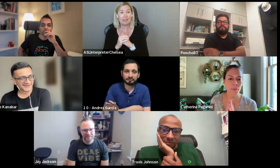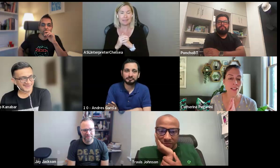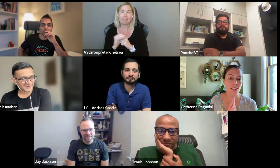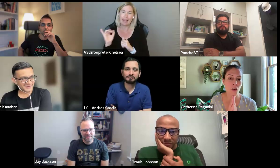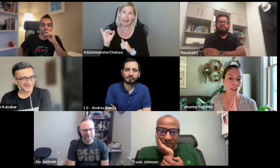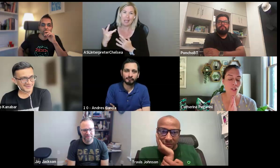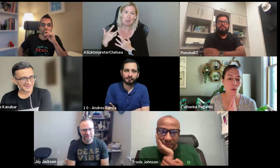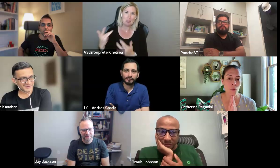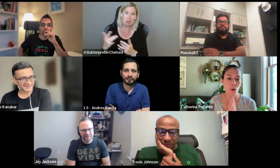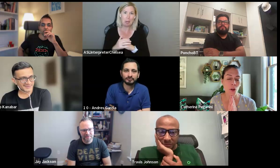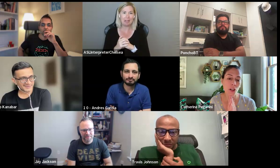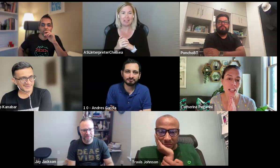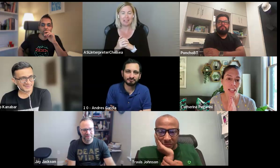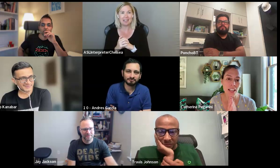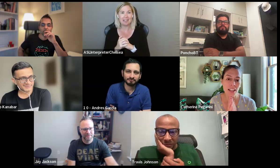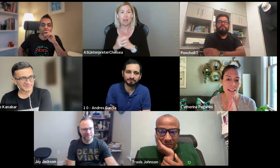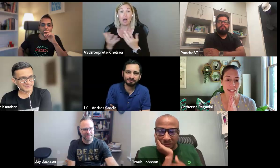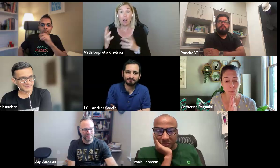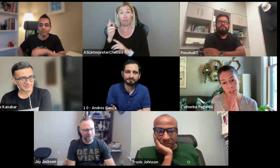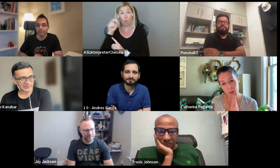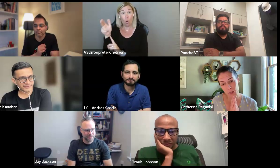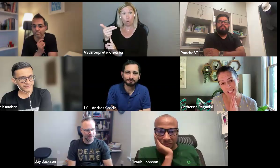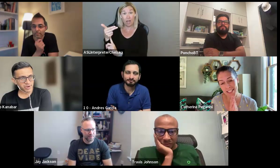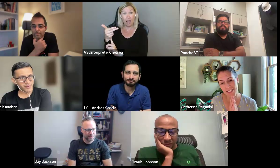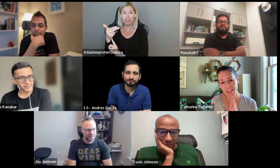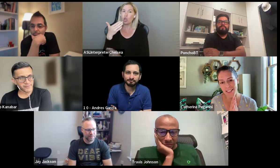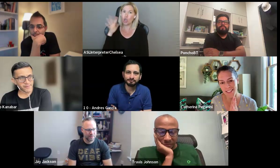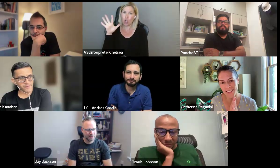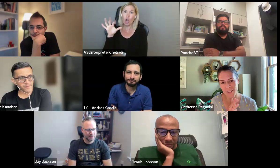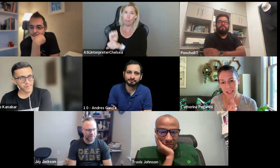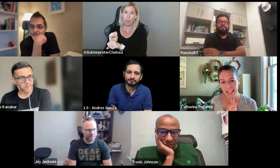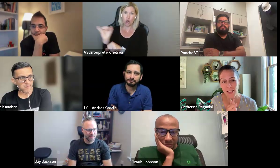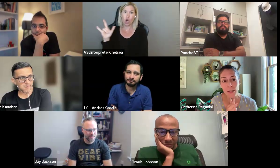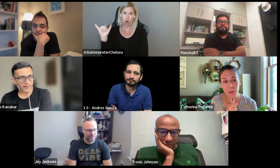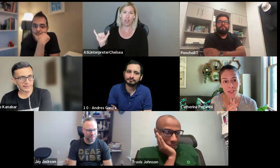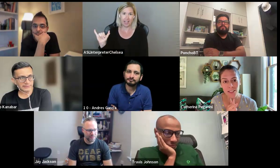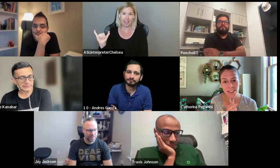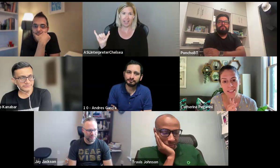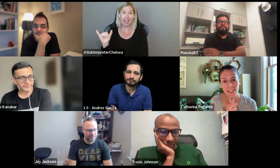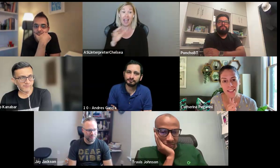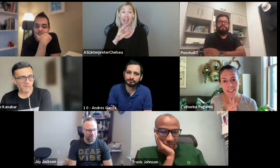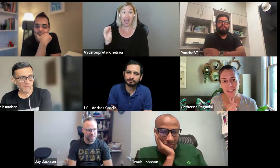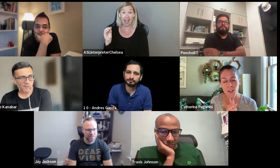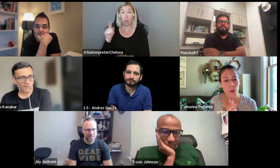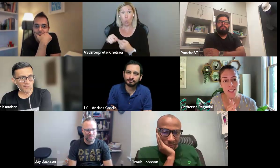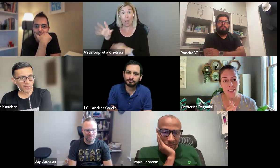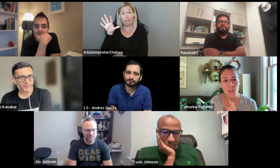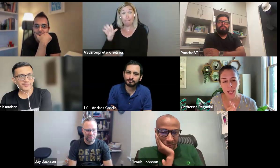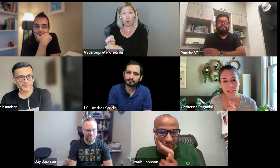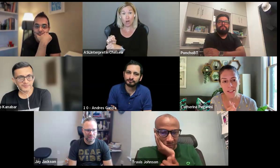mean, it's good to book early and make sure it is cancelable. It's always easy to